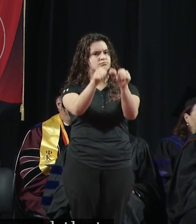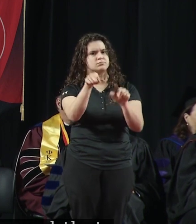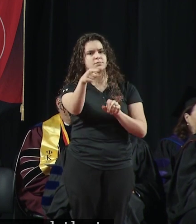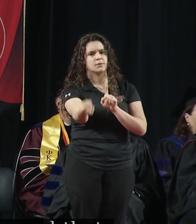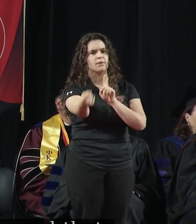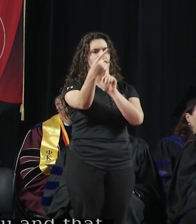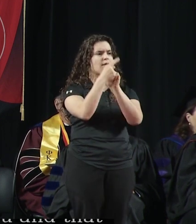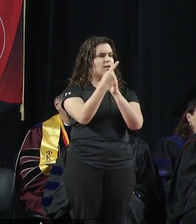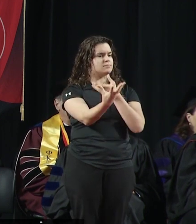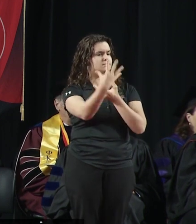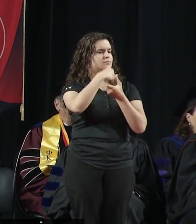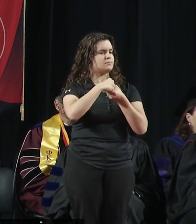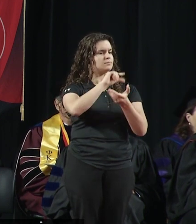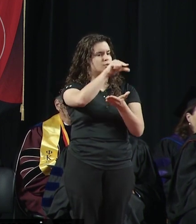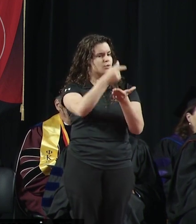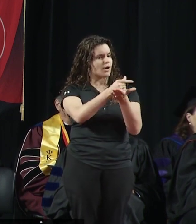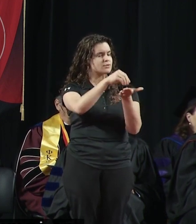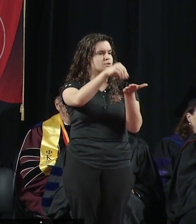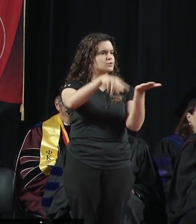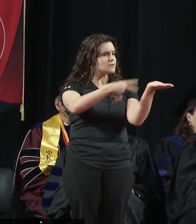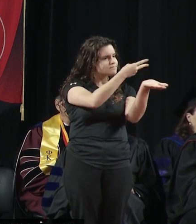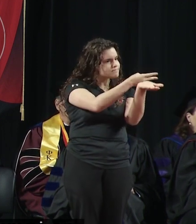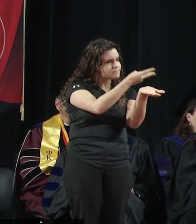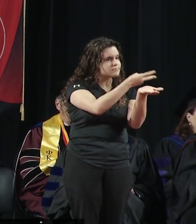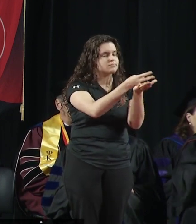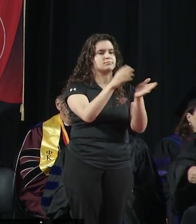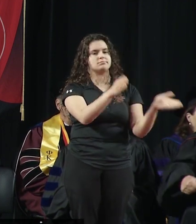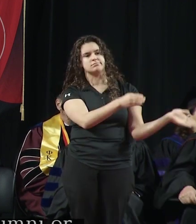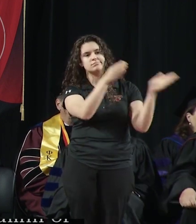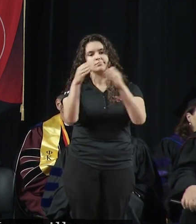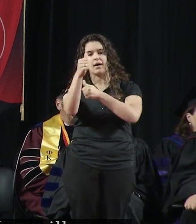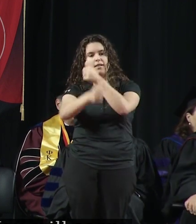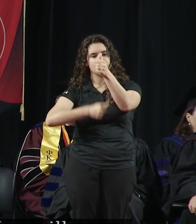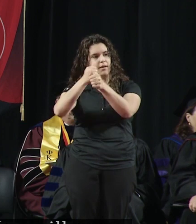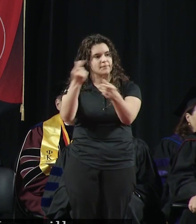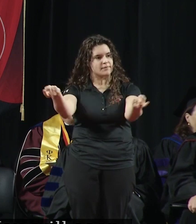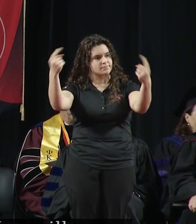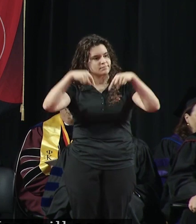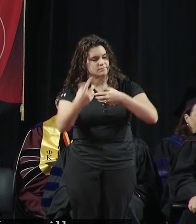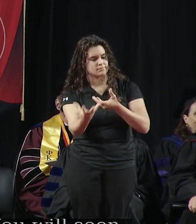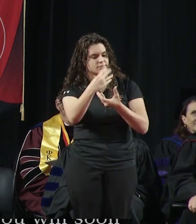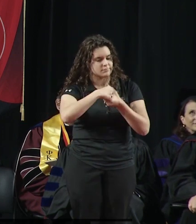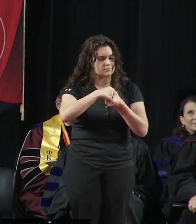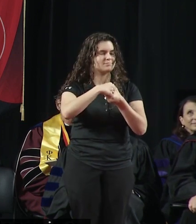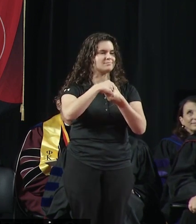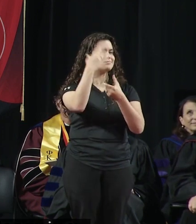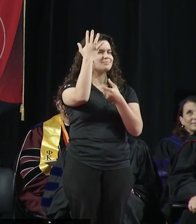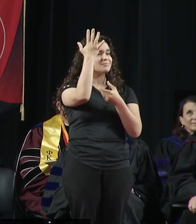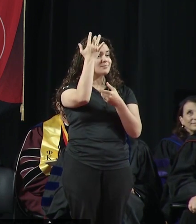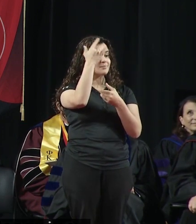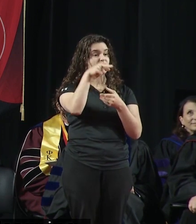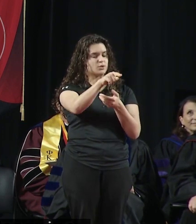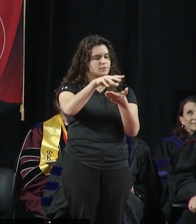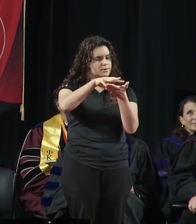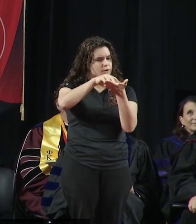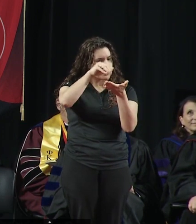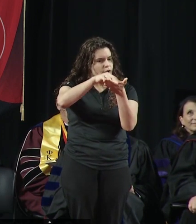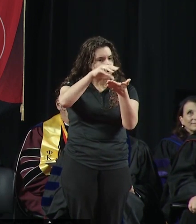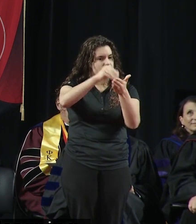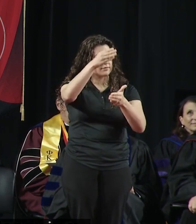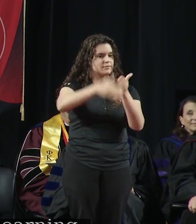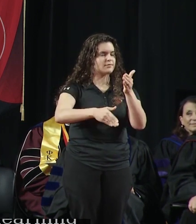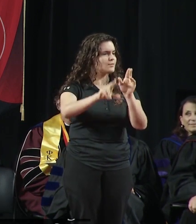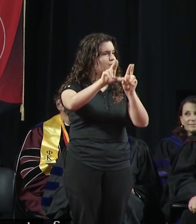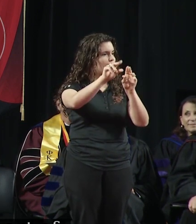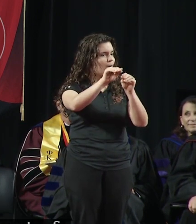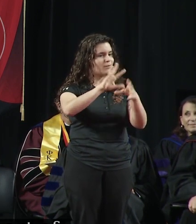as alumni or graduate students. You will soon realize that lifelong learning will be an essential part